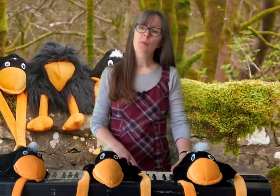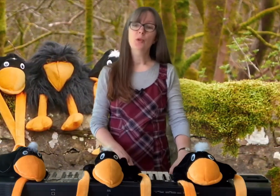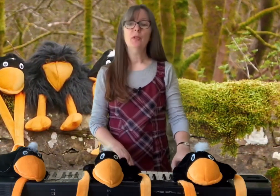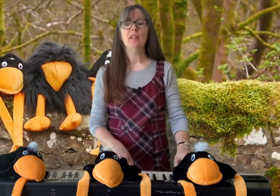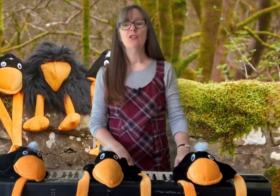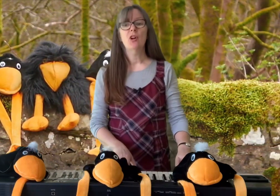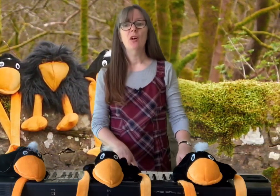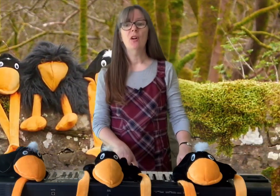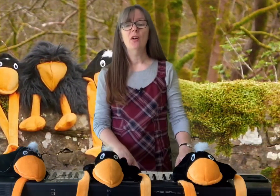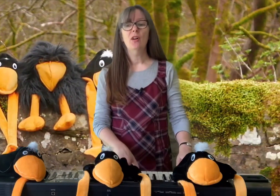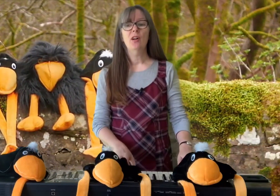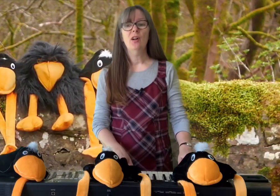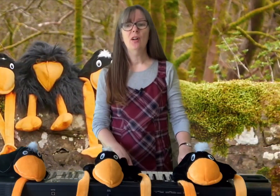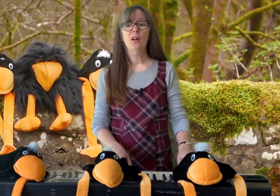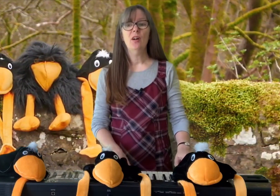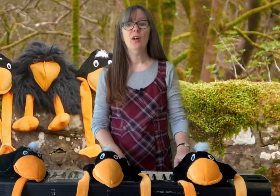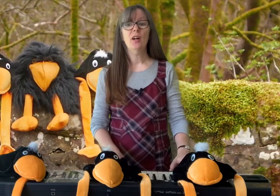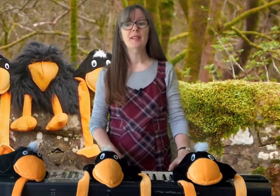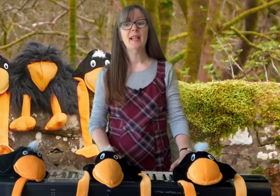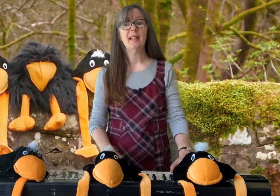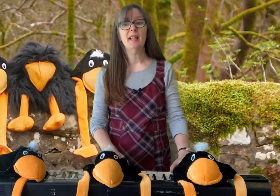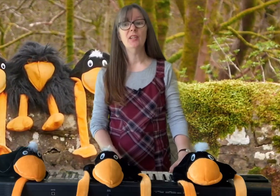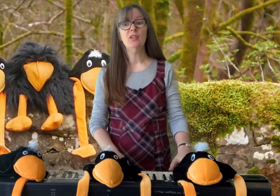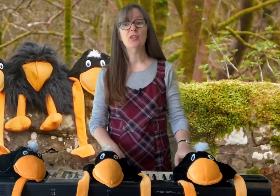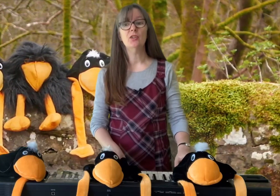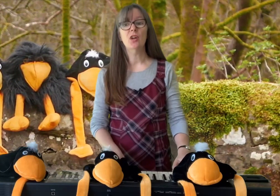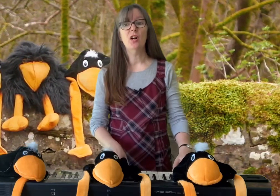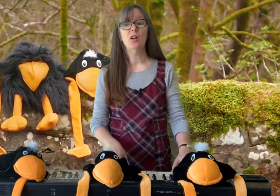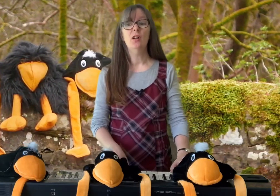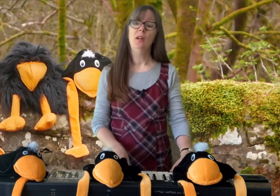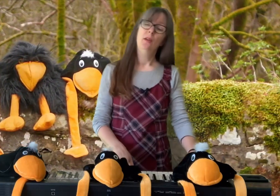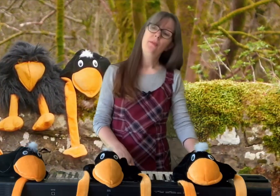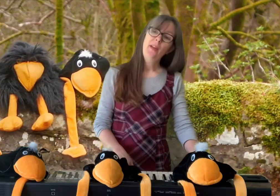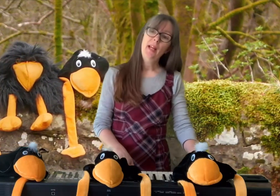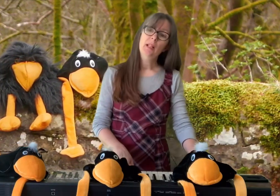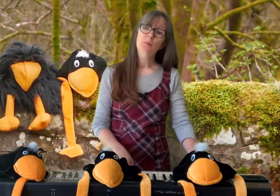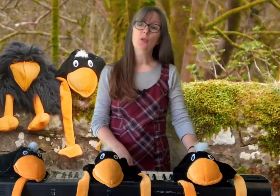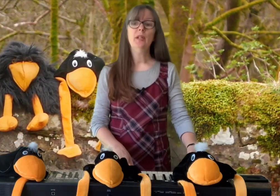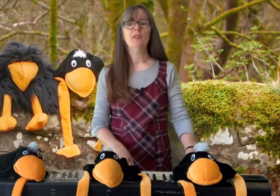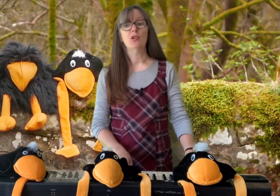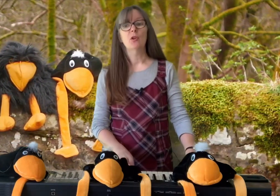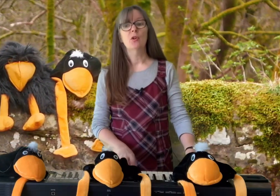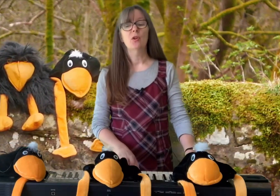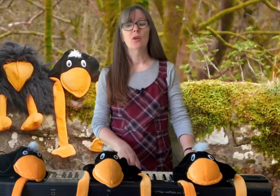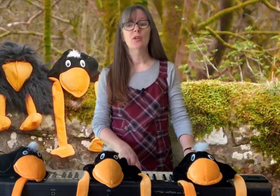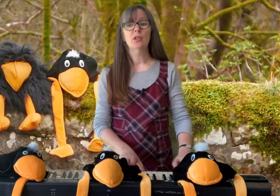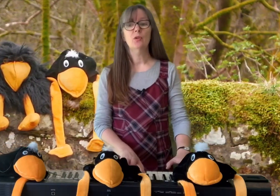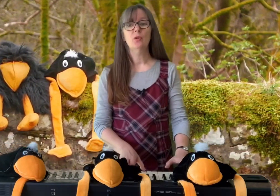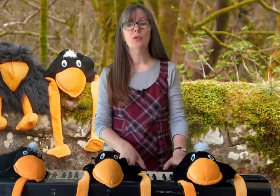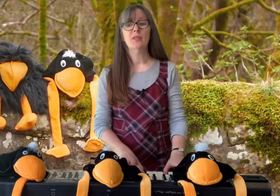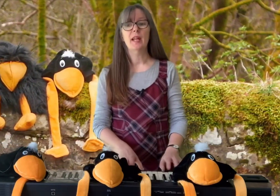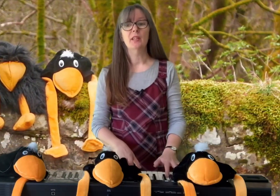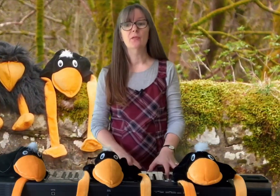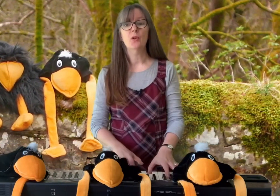broke his jaw. Second crow fell and broke his jaw on a cold and